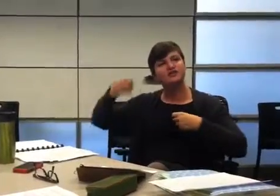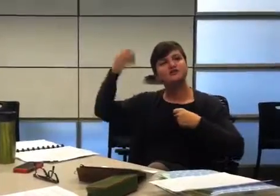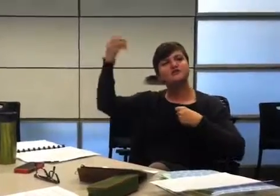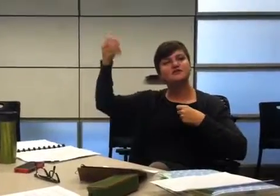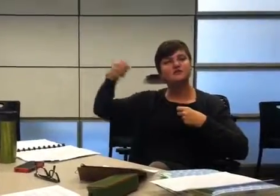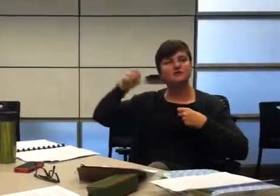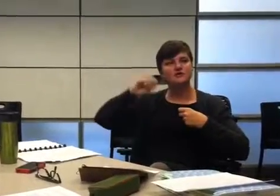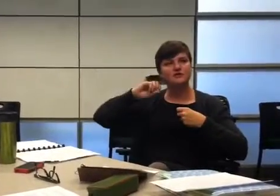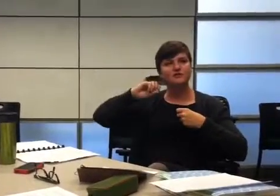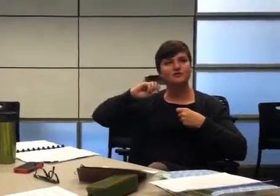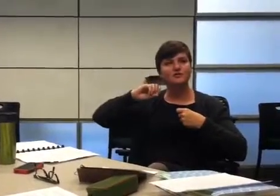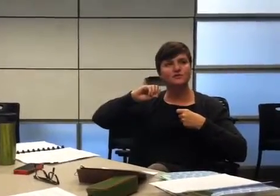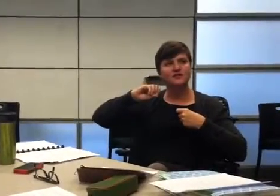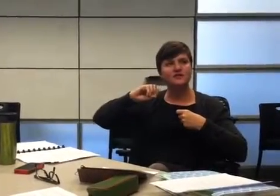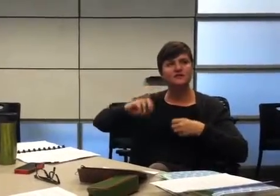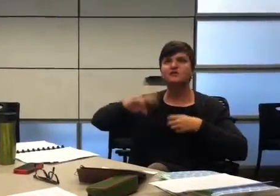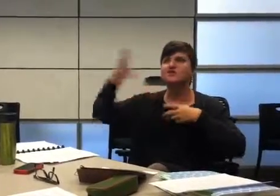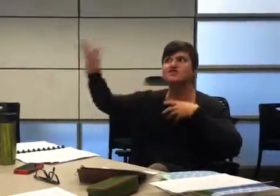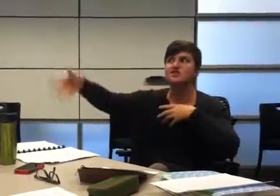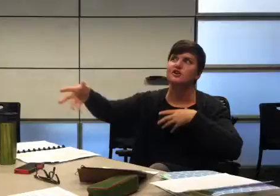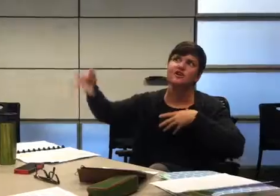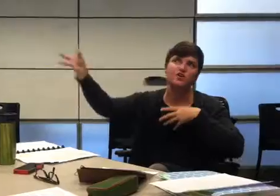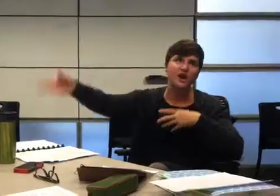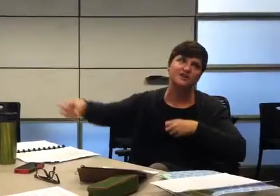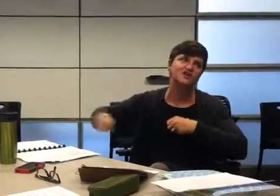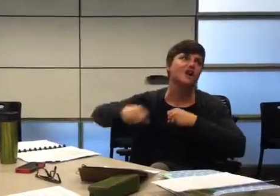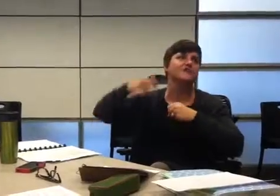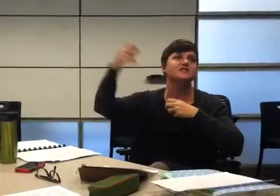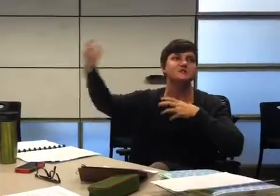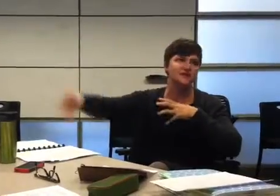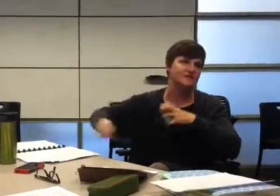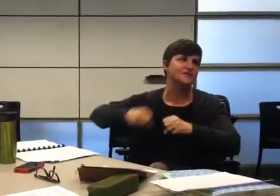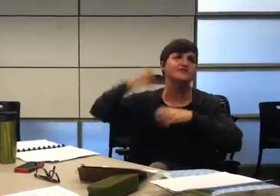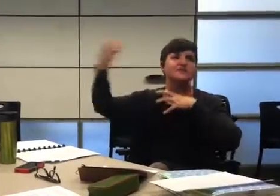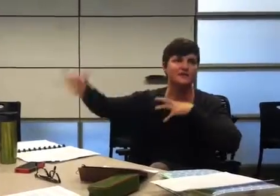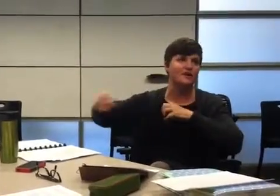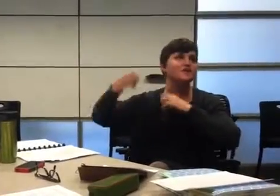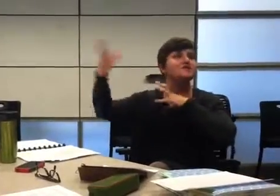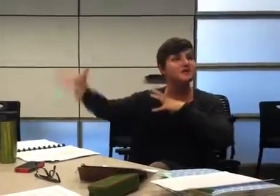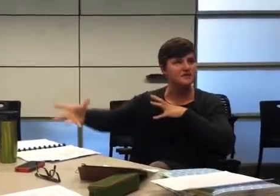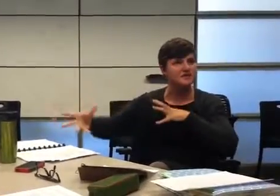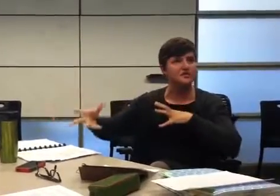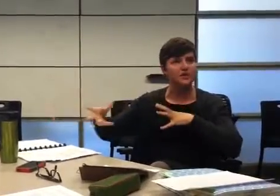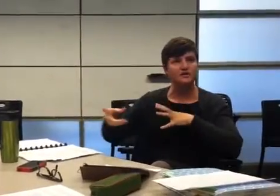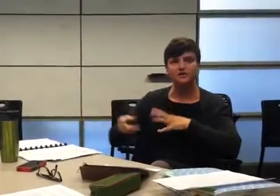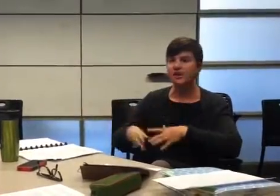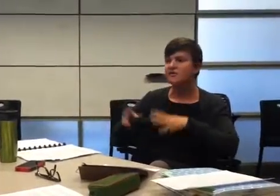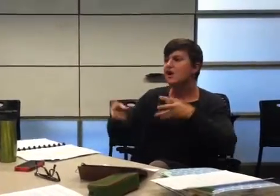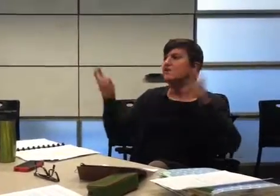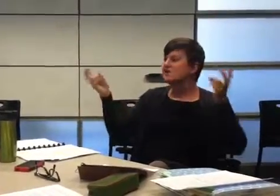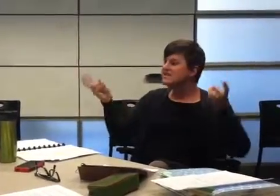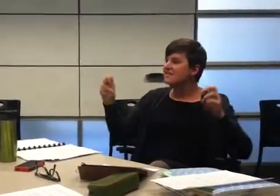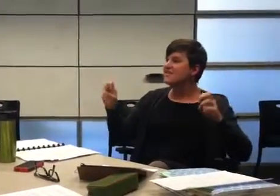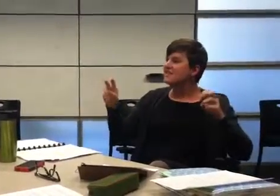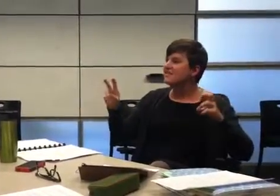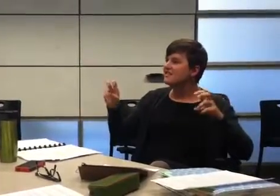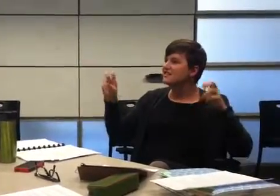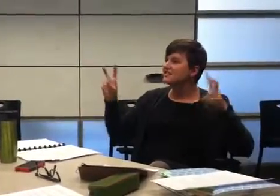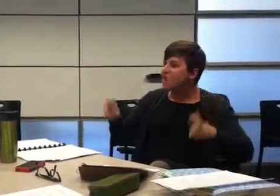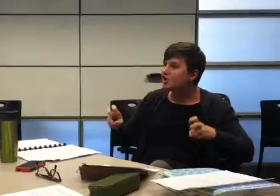you consider that her crying child is because of this and all the stresses that are going on in her life. Well, that's nothing that's